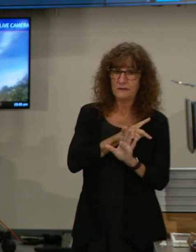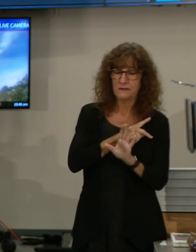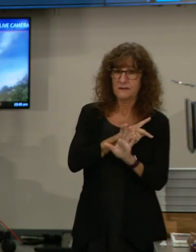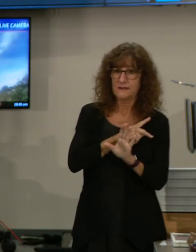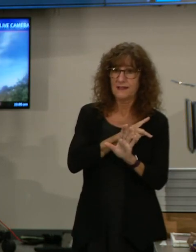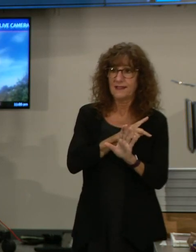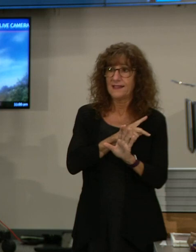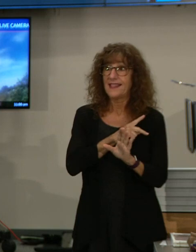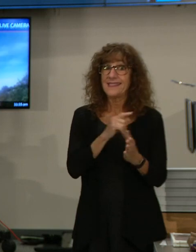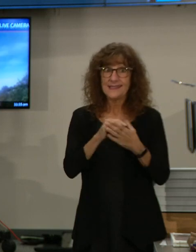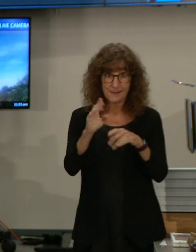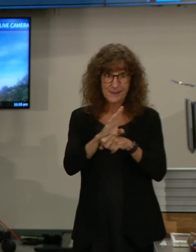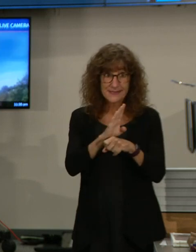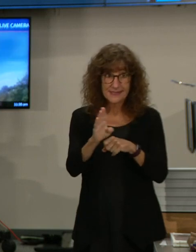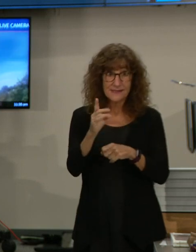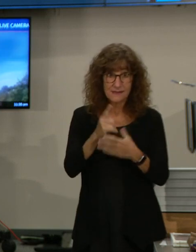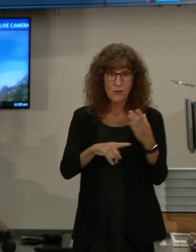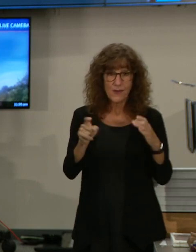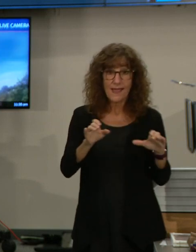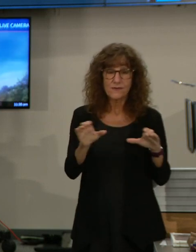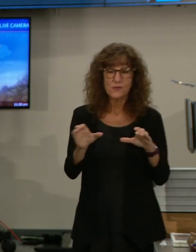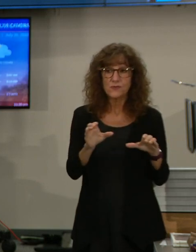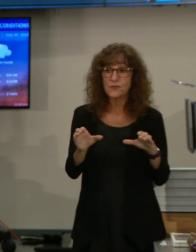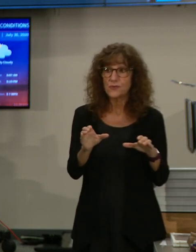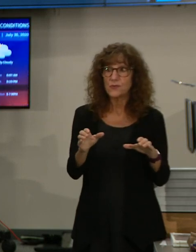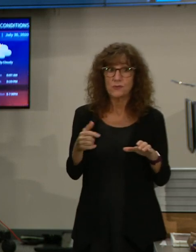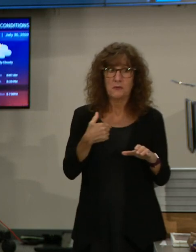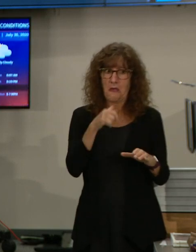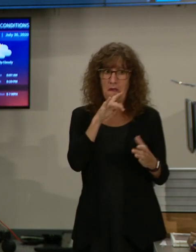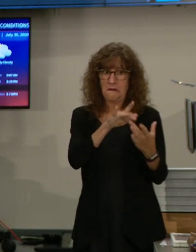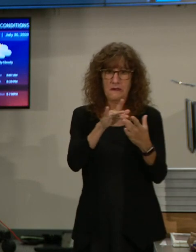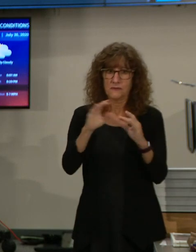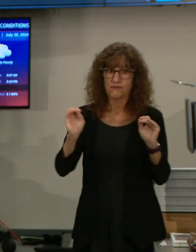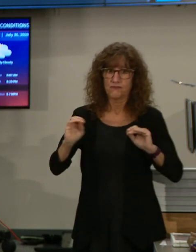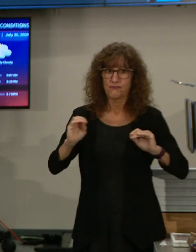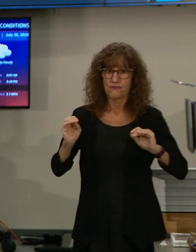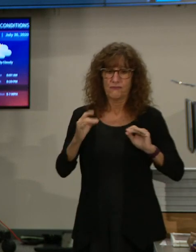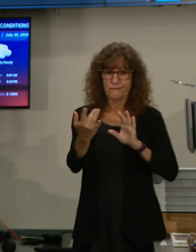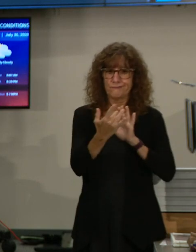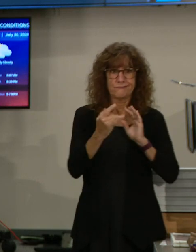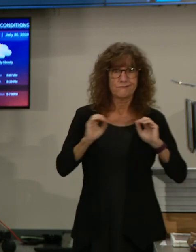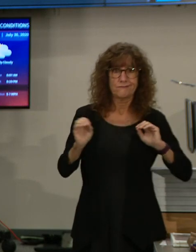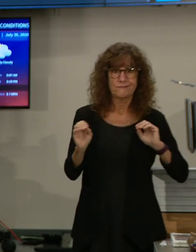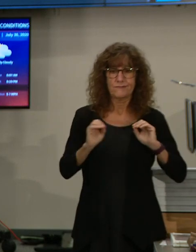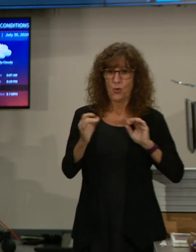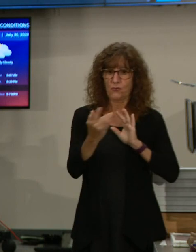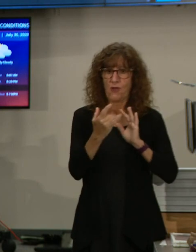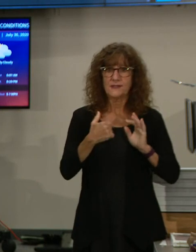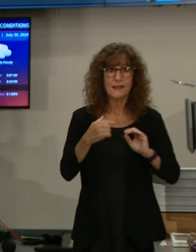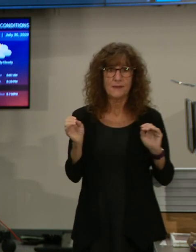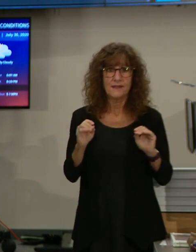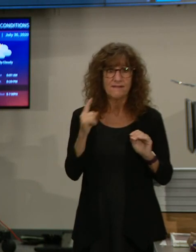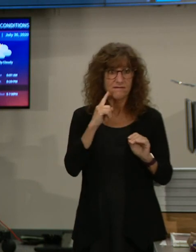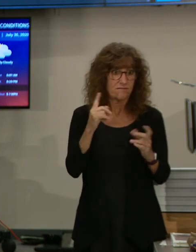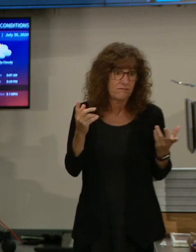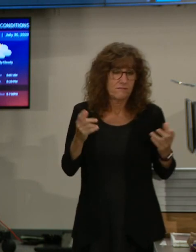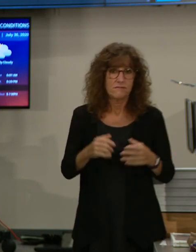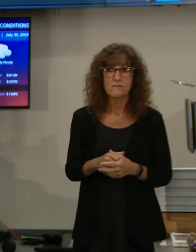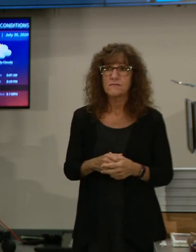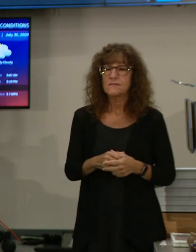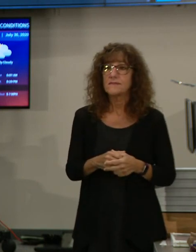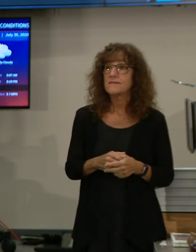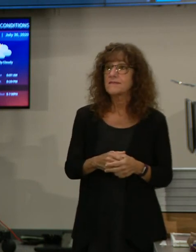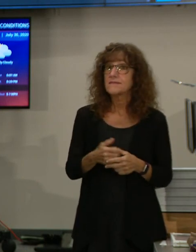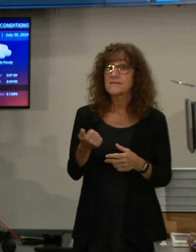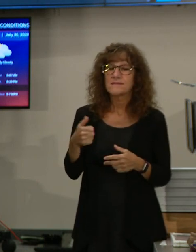is business. This is what we have to do. So no, I didn't reach out to him. He hasn't reached out to me. Nobody's reached out to me for that matter, for many of